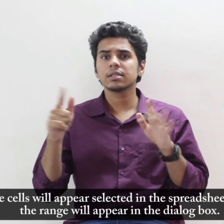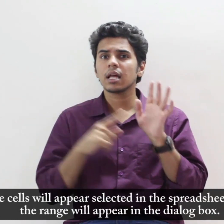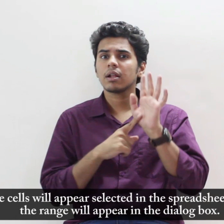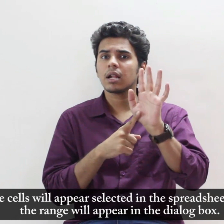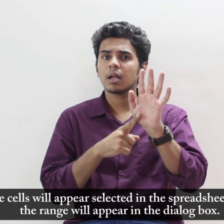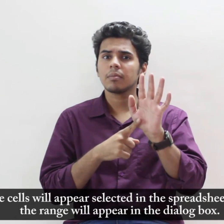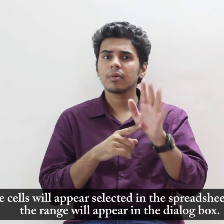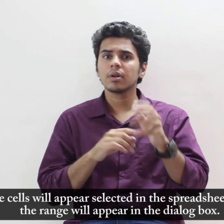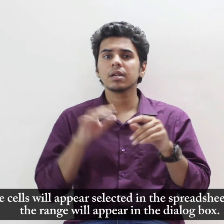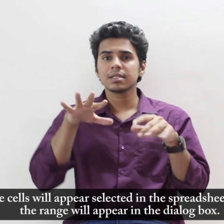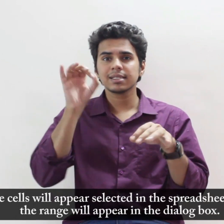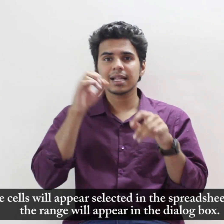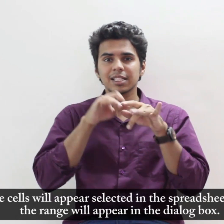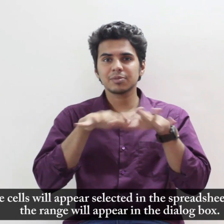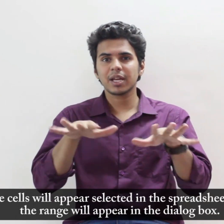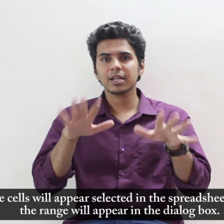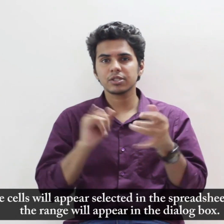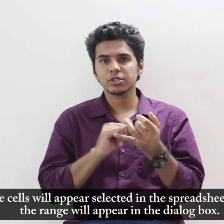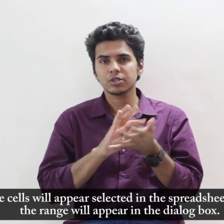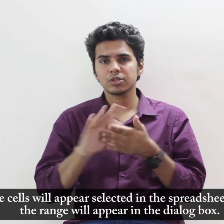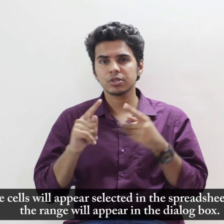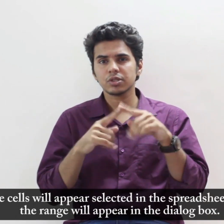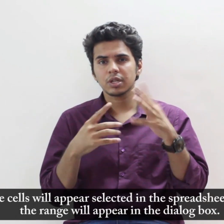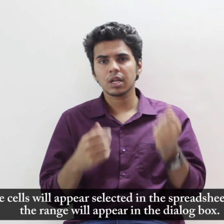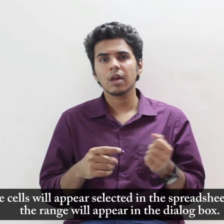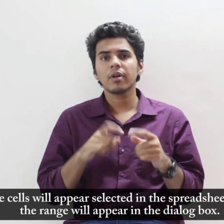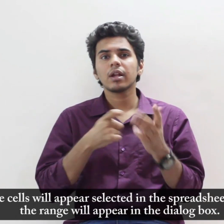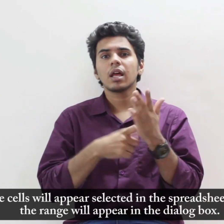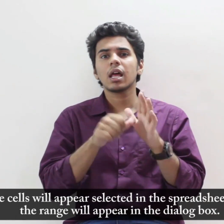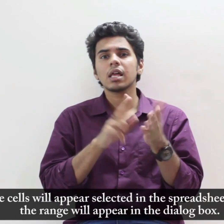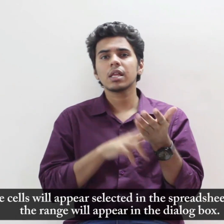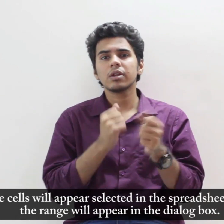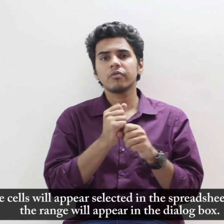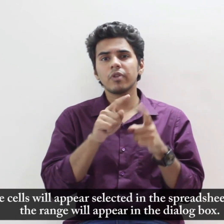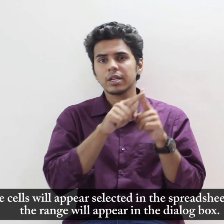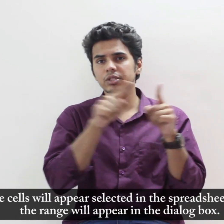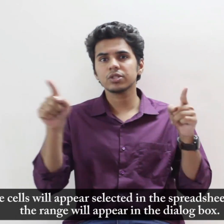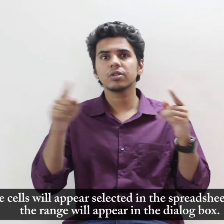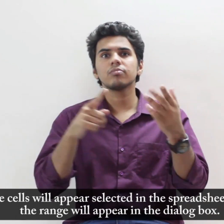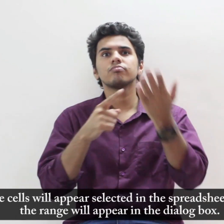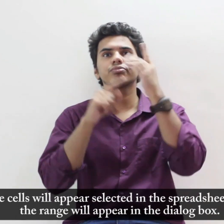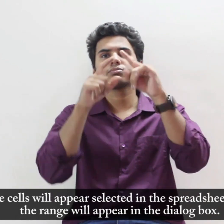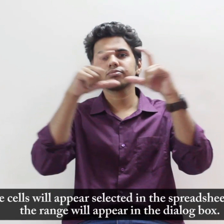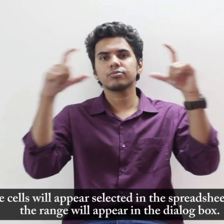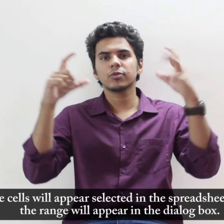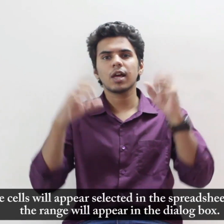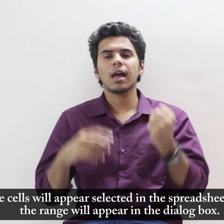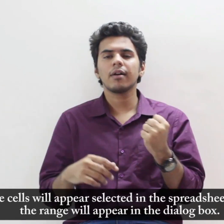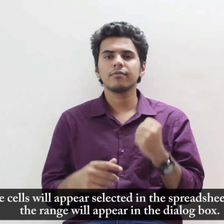The cells will appear selected in the spreadsheet and the range will appear in the dialog box.